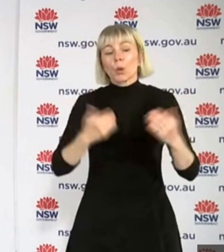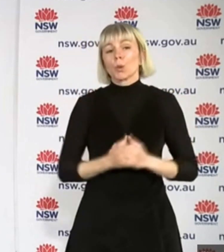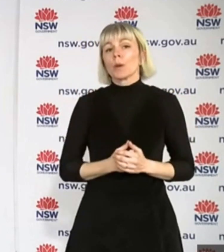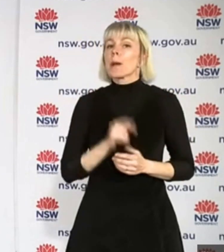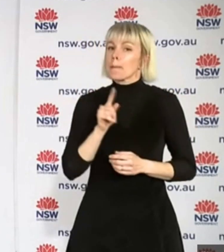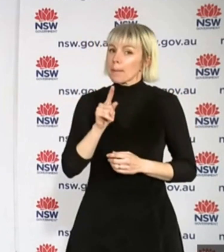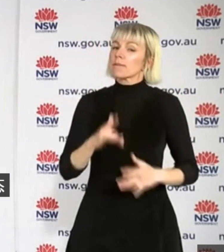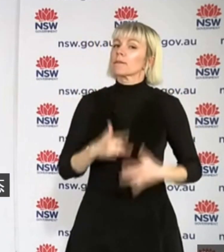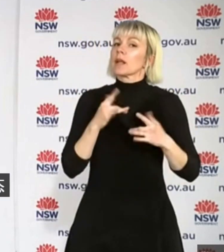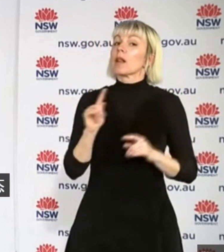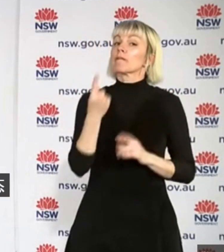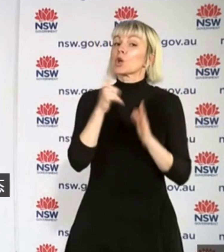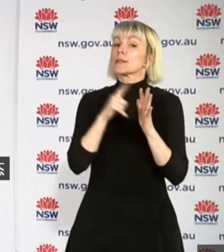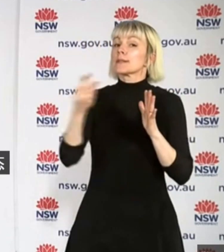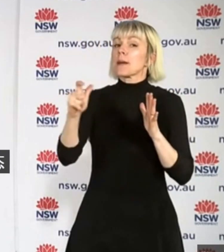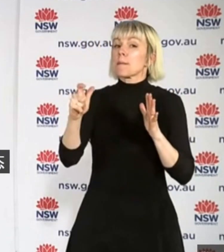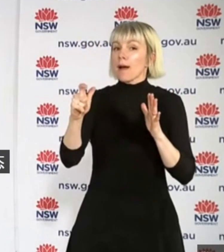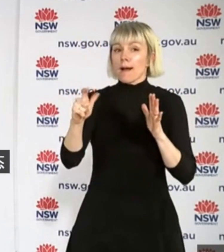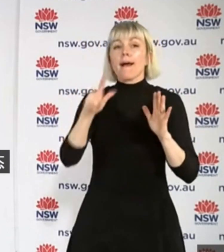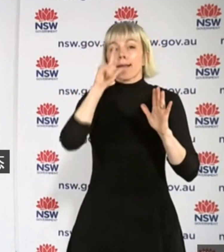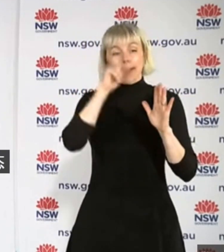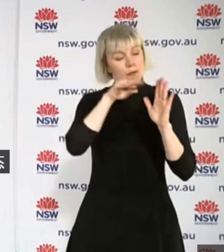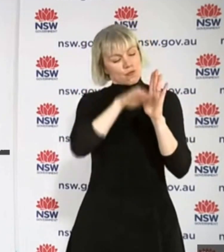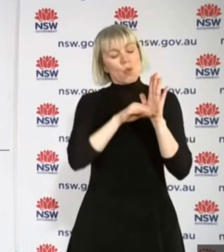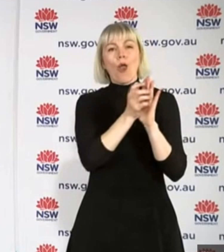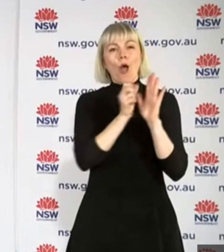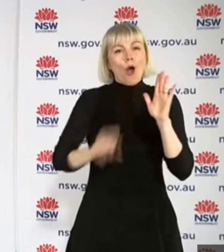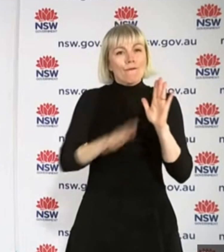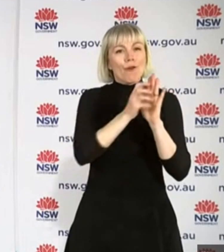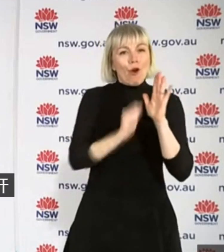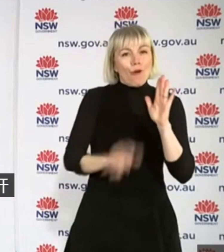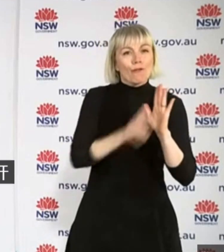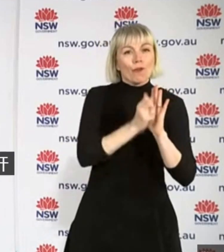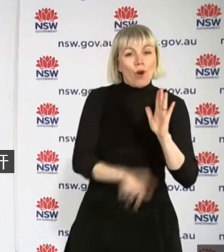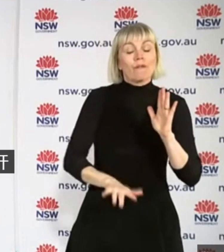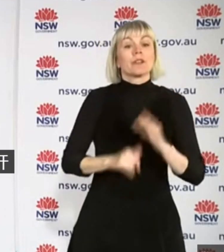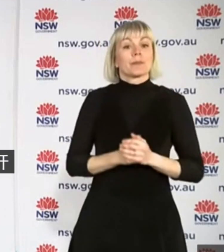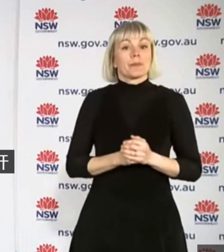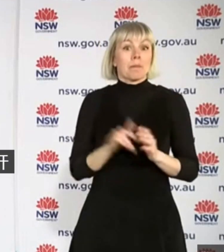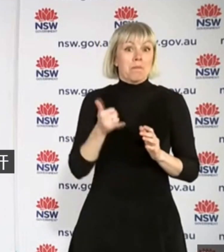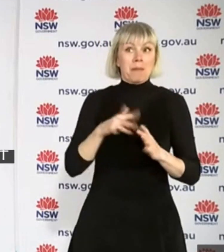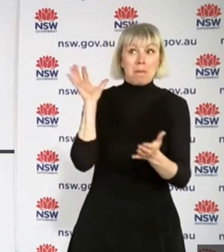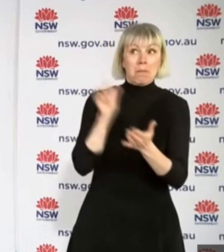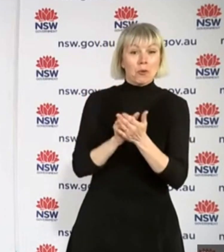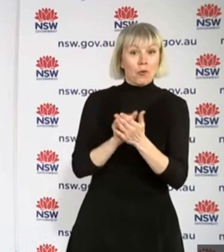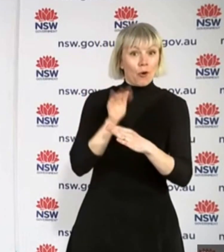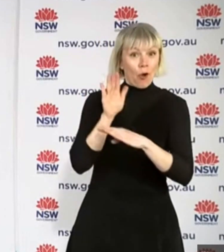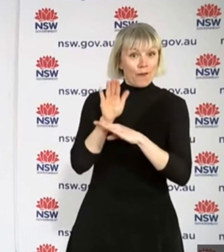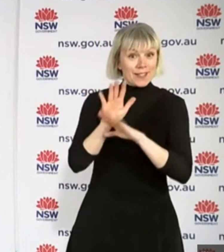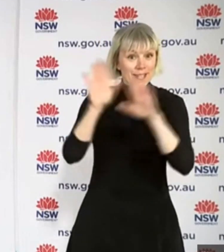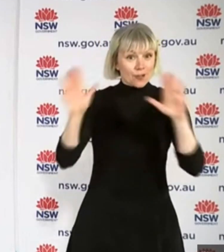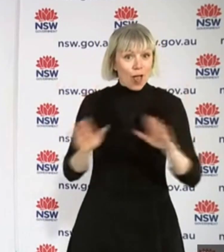be at that COVID normal state, where hopefully also we'll be booking our international travel. Once the PM gives the green light, we'll be able to go overseas as